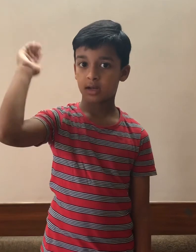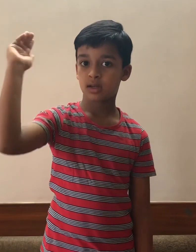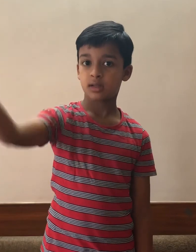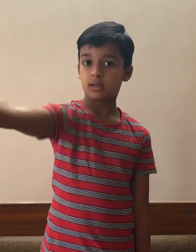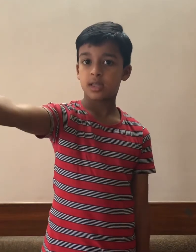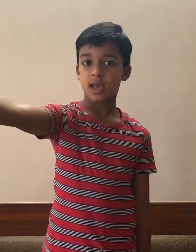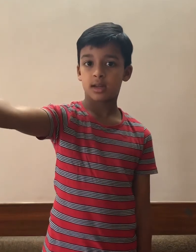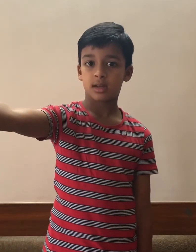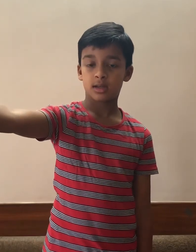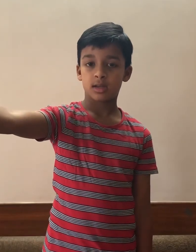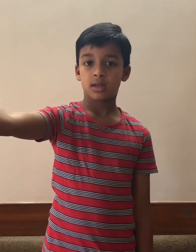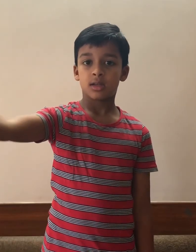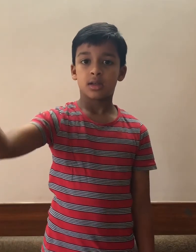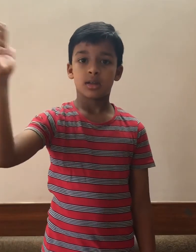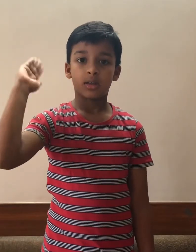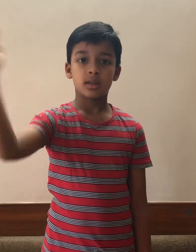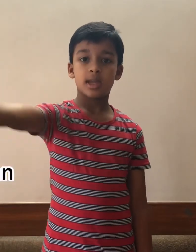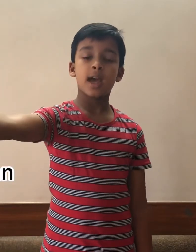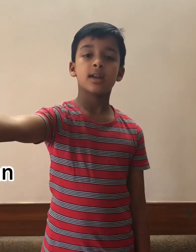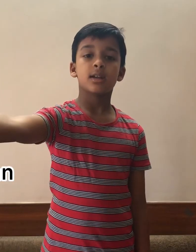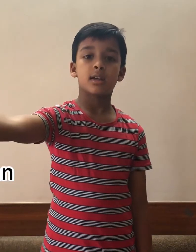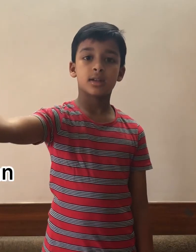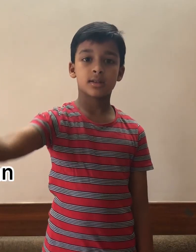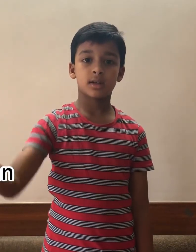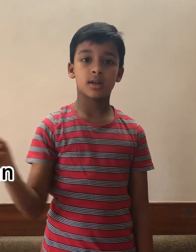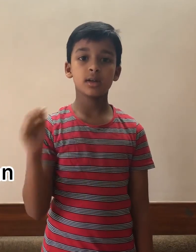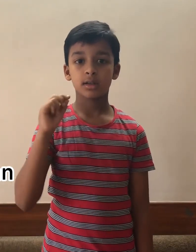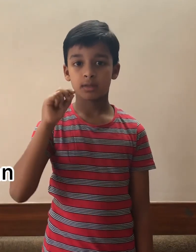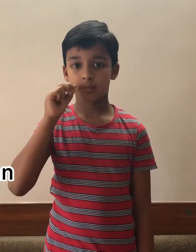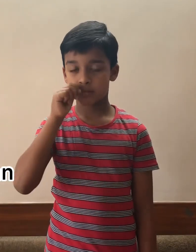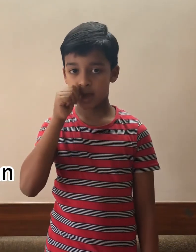There. There is a man.